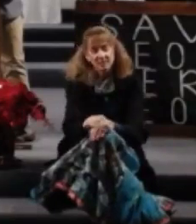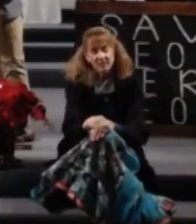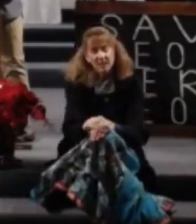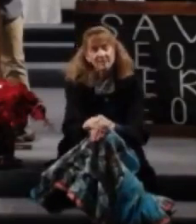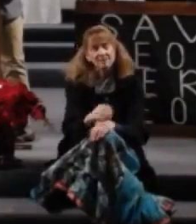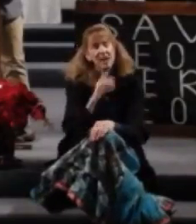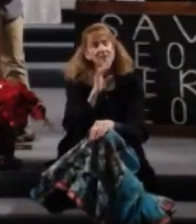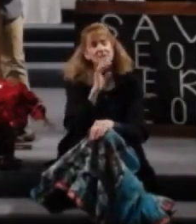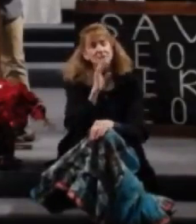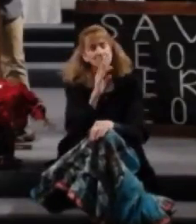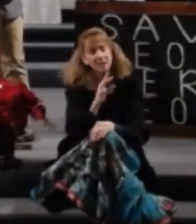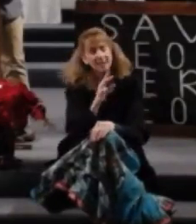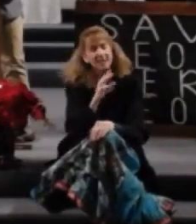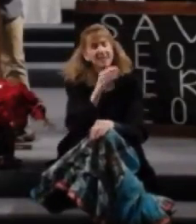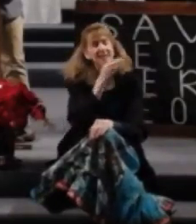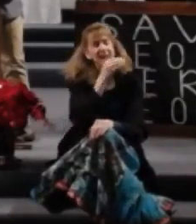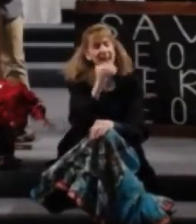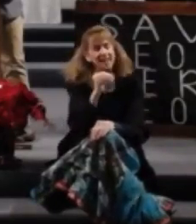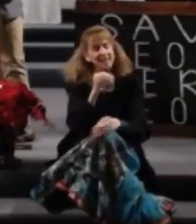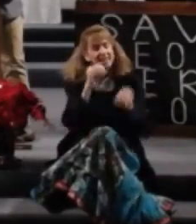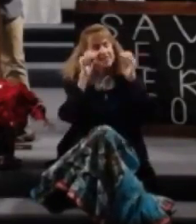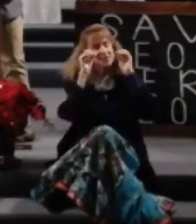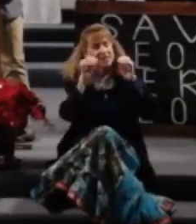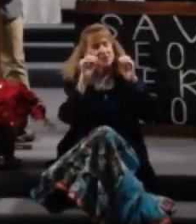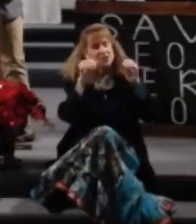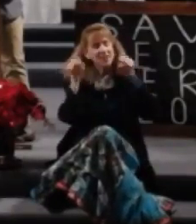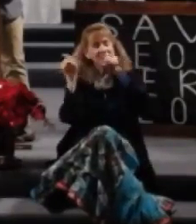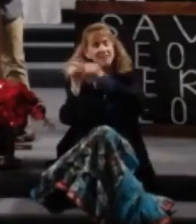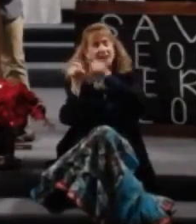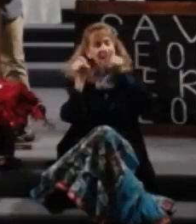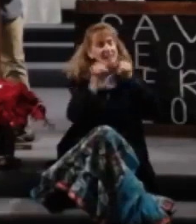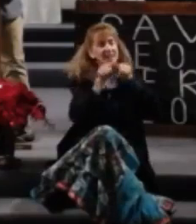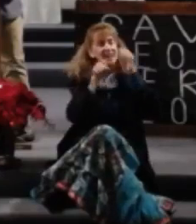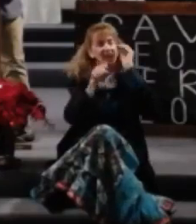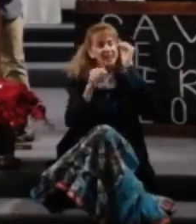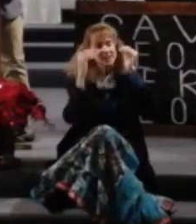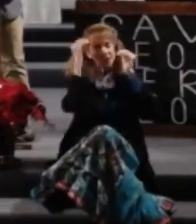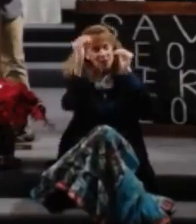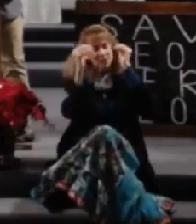Speaking and teaching like an adult.